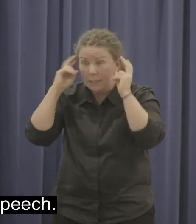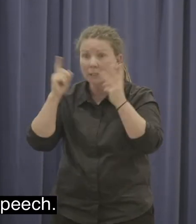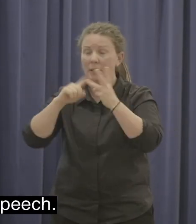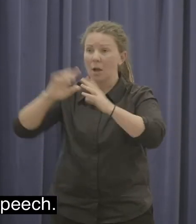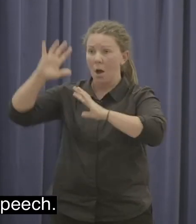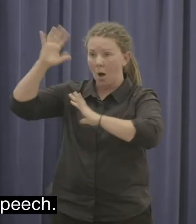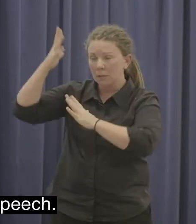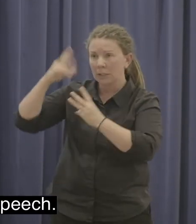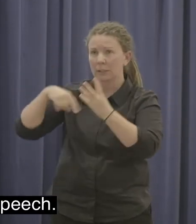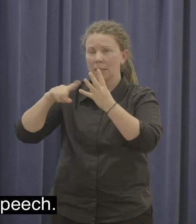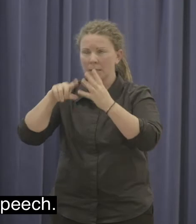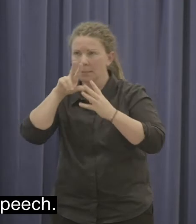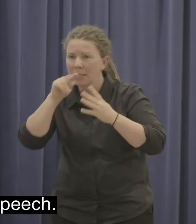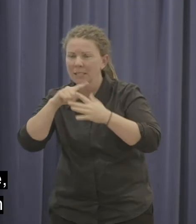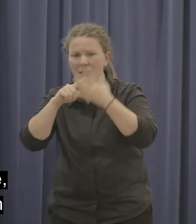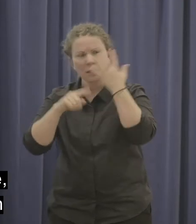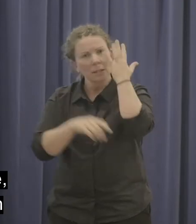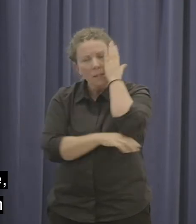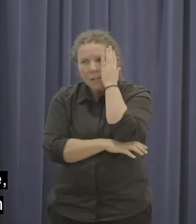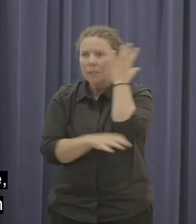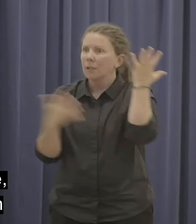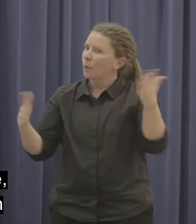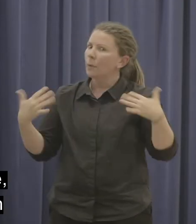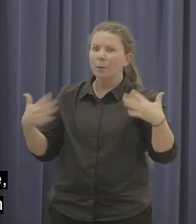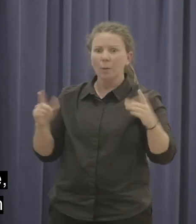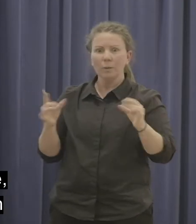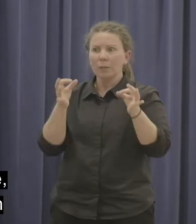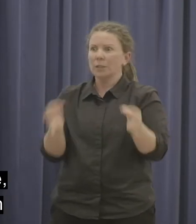implants, Auslan and speech. But I soon came to